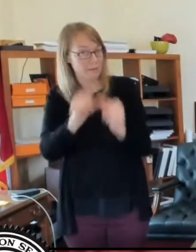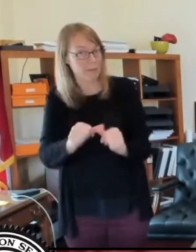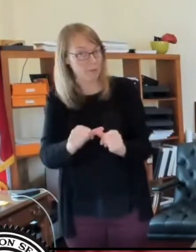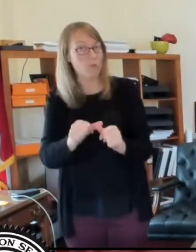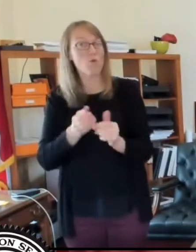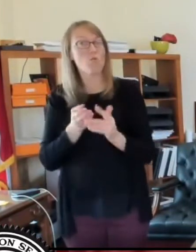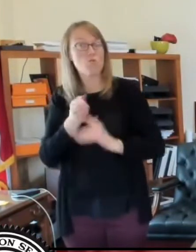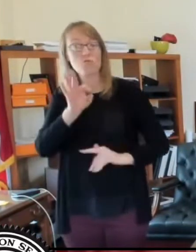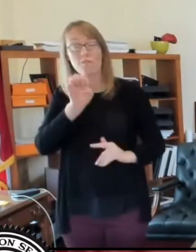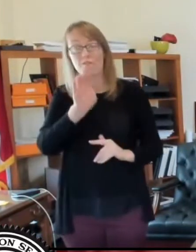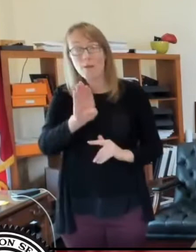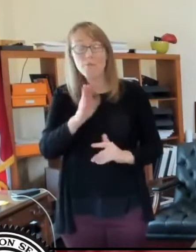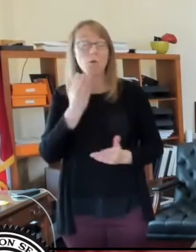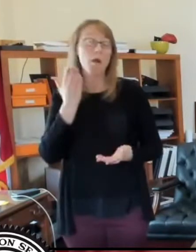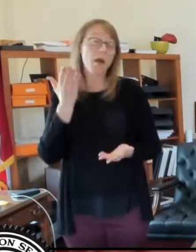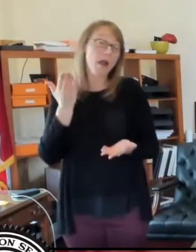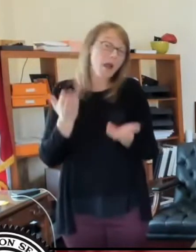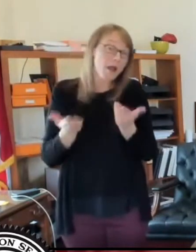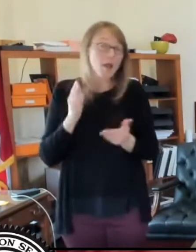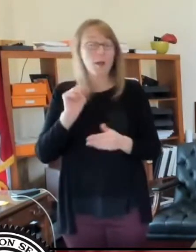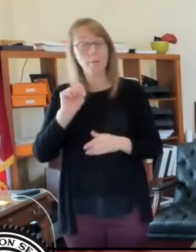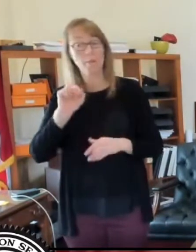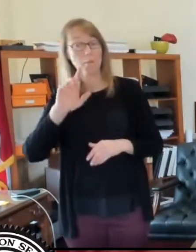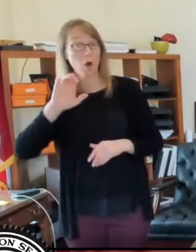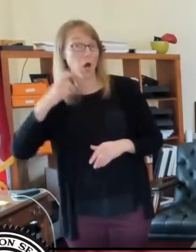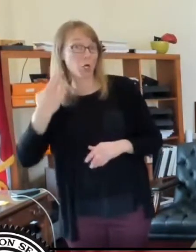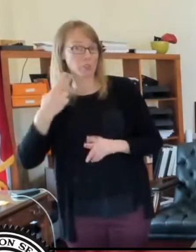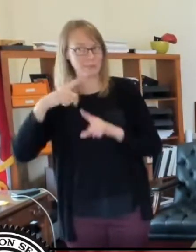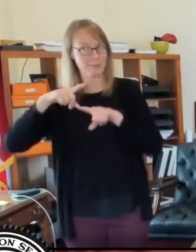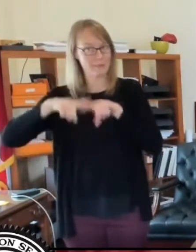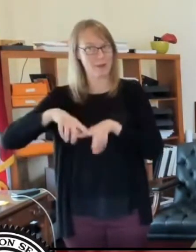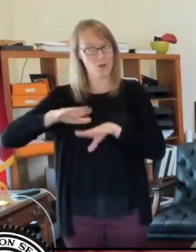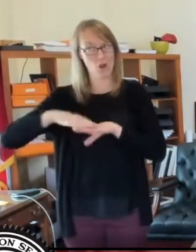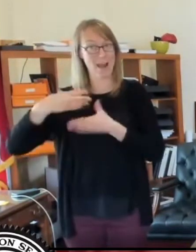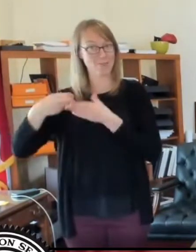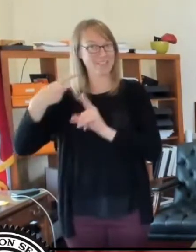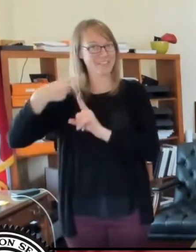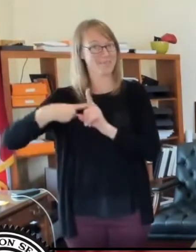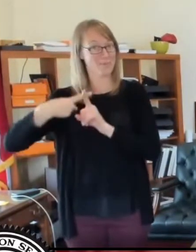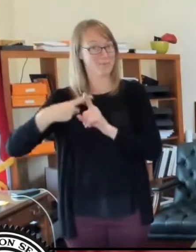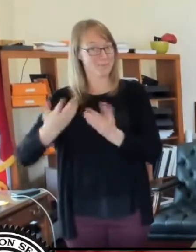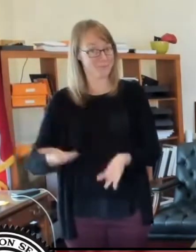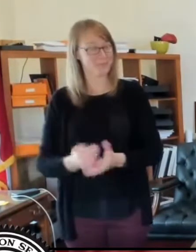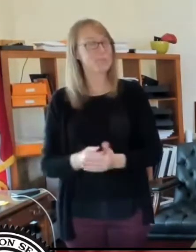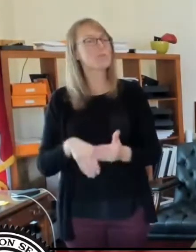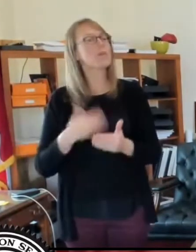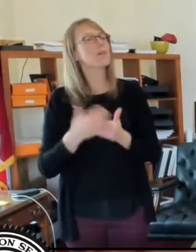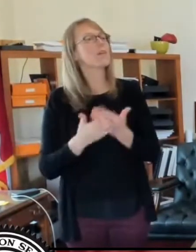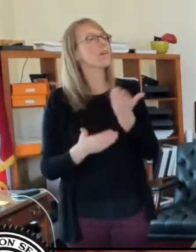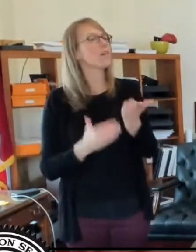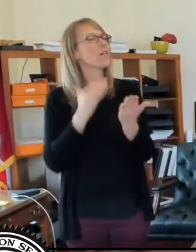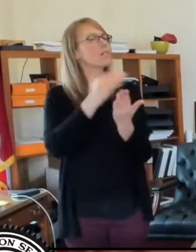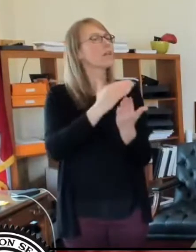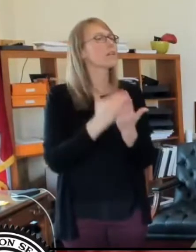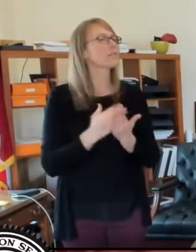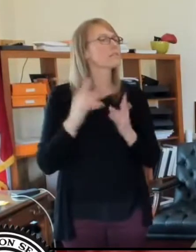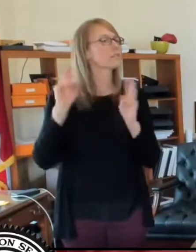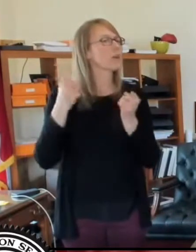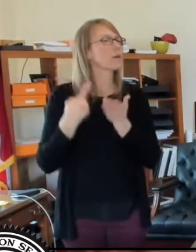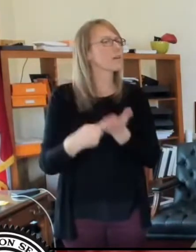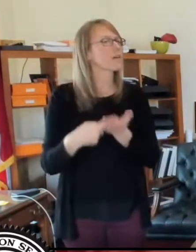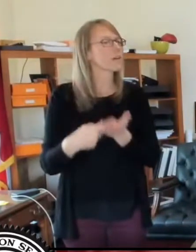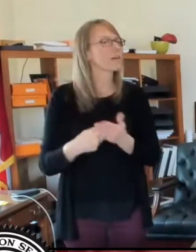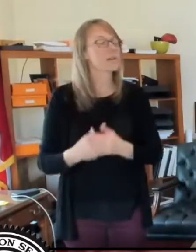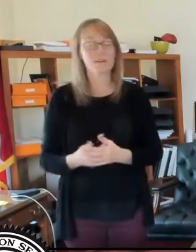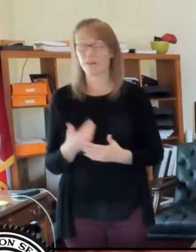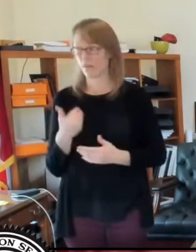weather. So that's that. What else do we have on the list, Jacob? We've had a couple of questions today, Mayor.